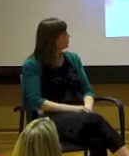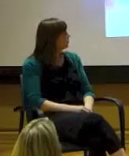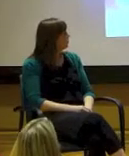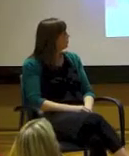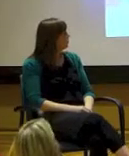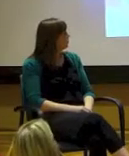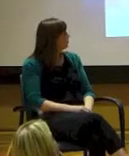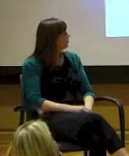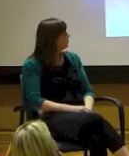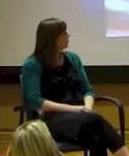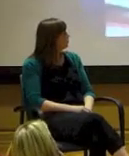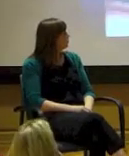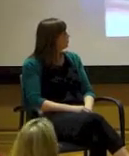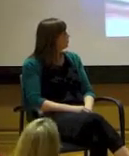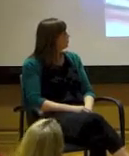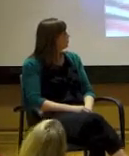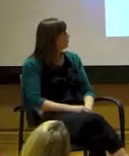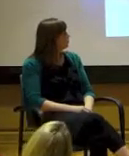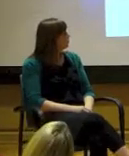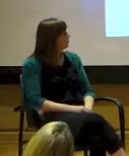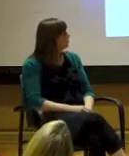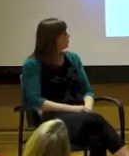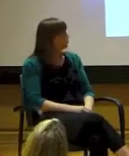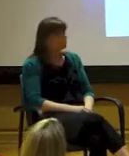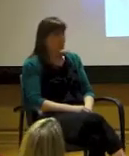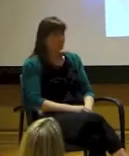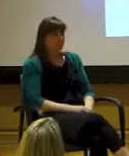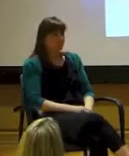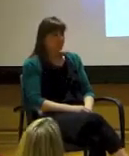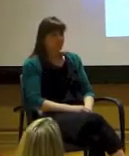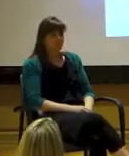I can watch horror movies, but